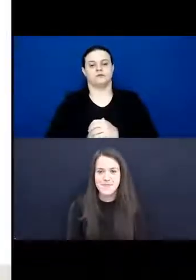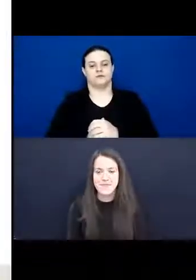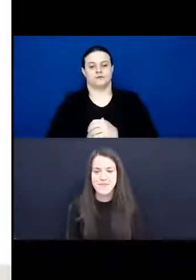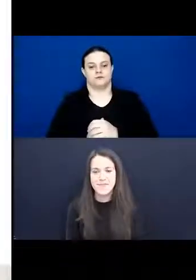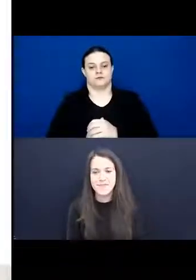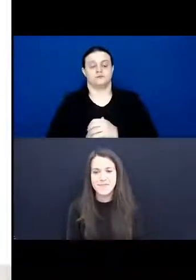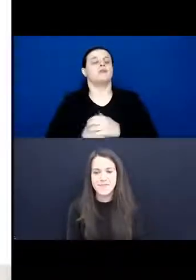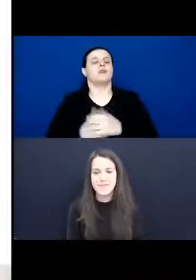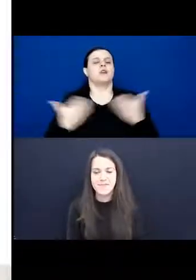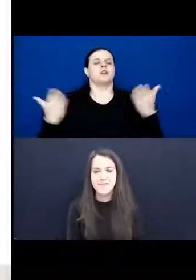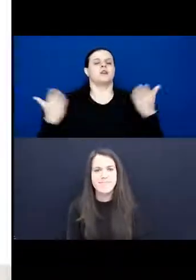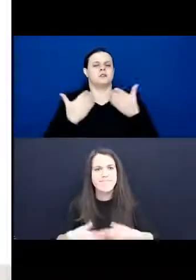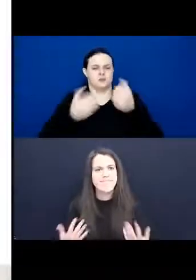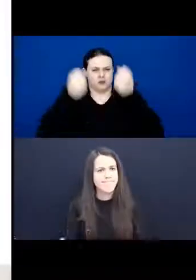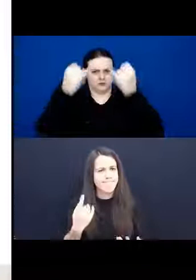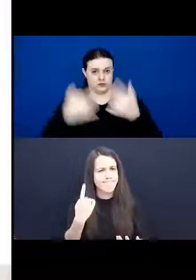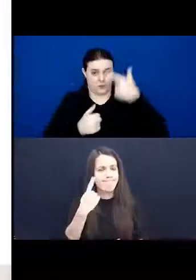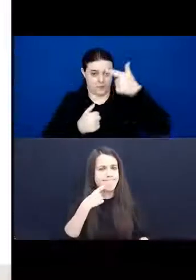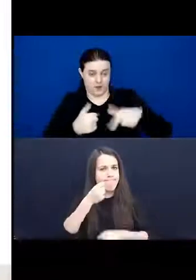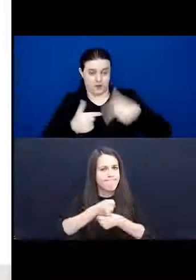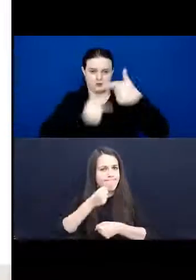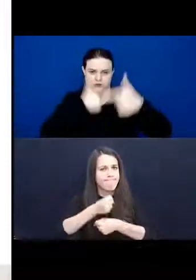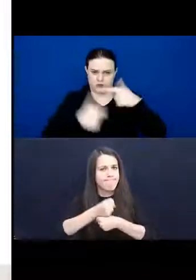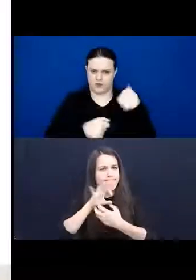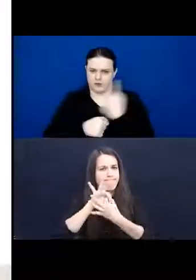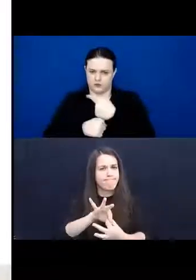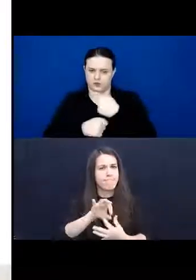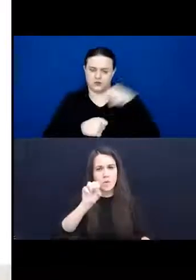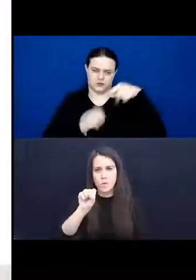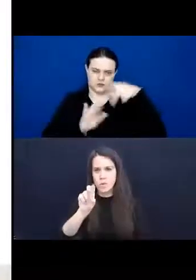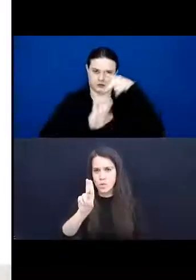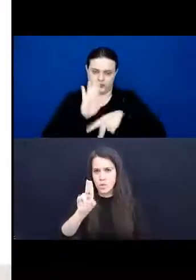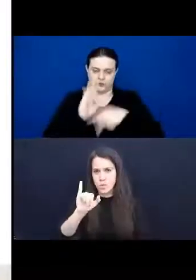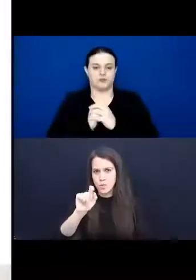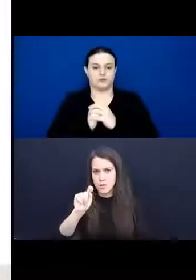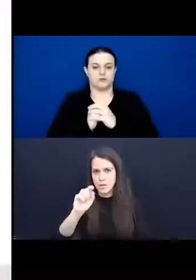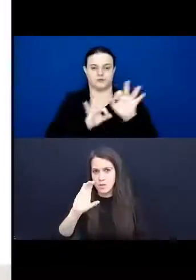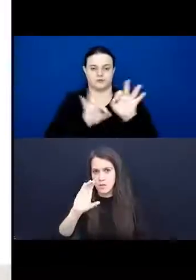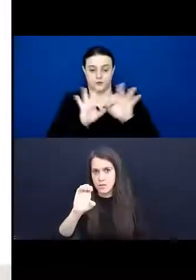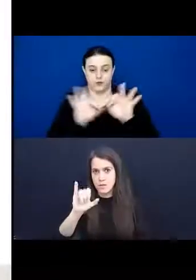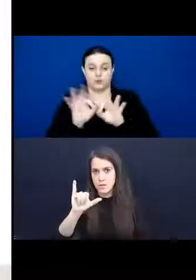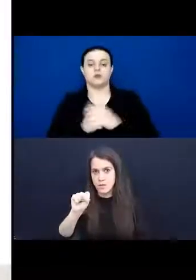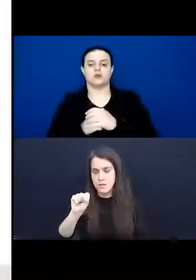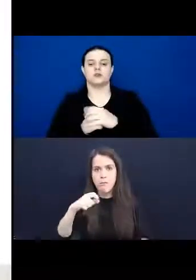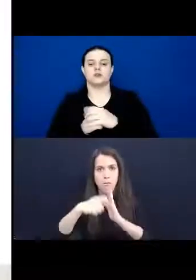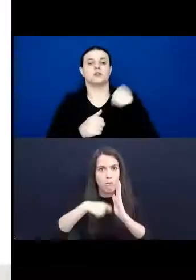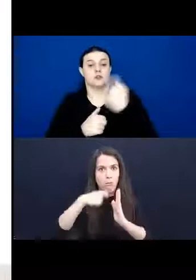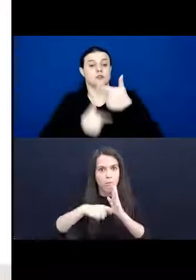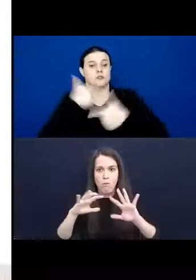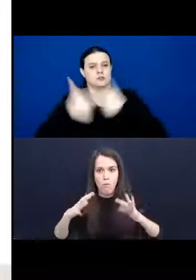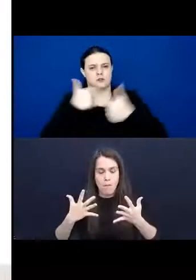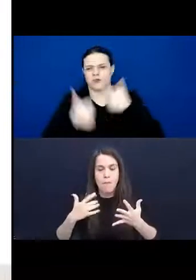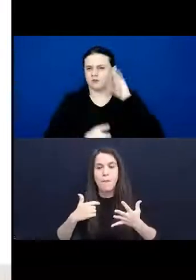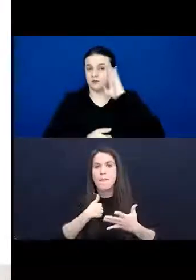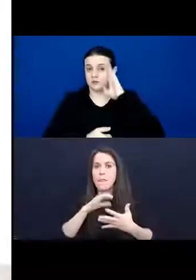So let me talk more about our work in the Suitcase Project. So most of our work is related